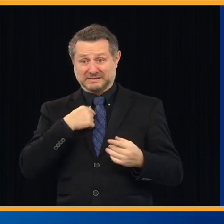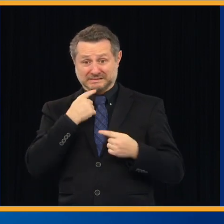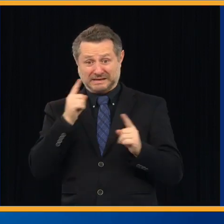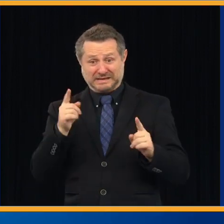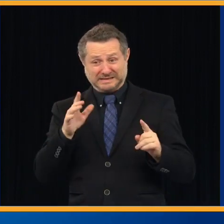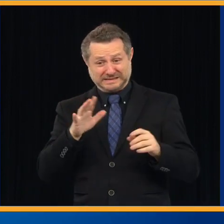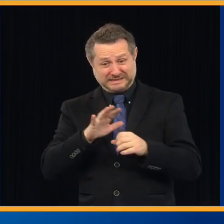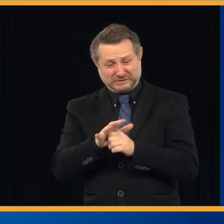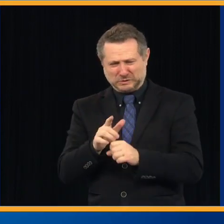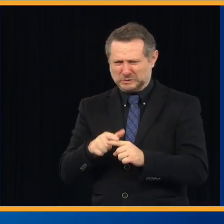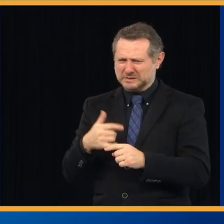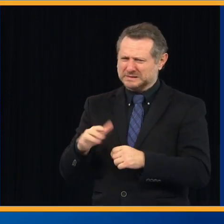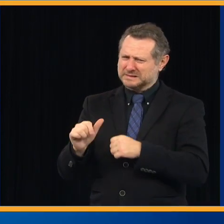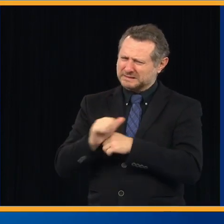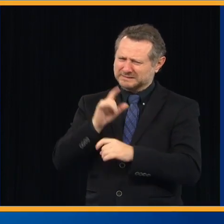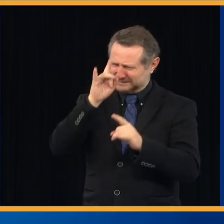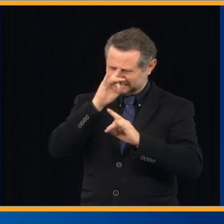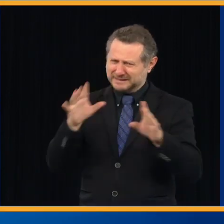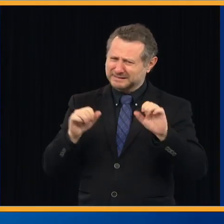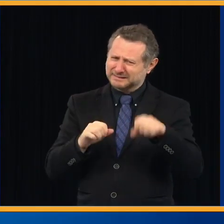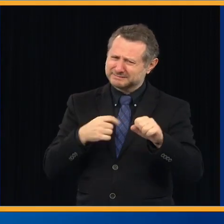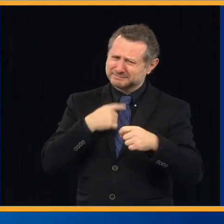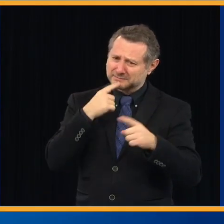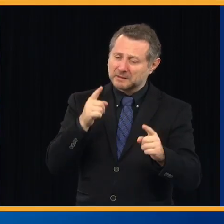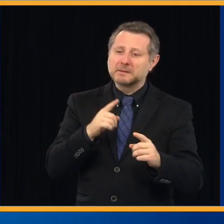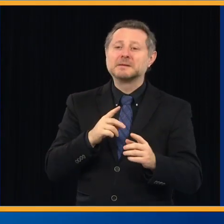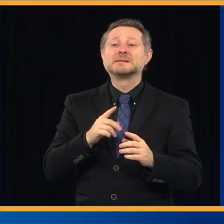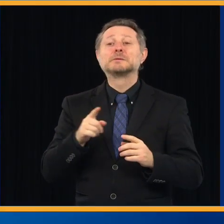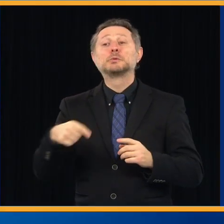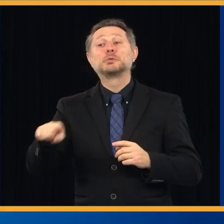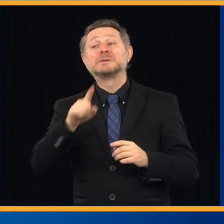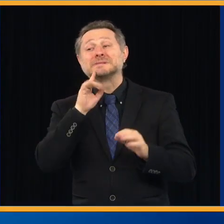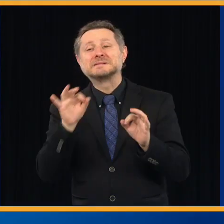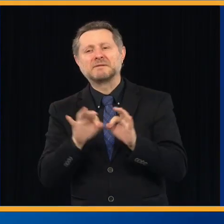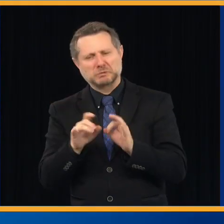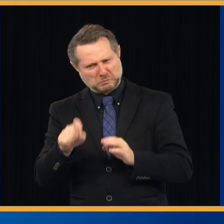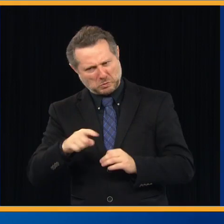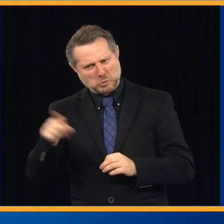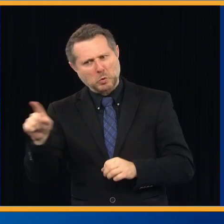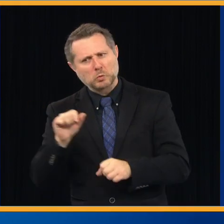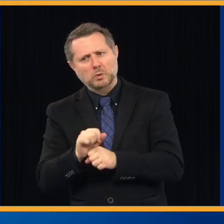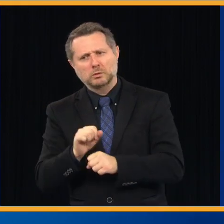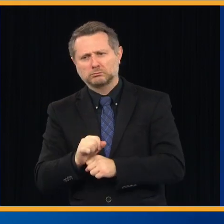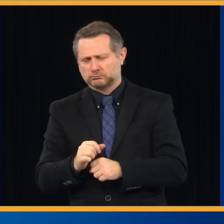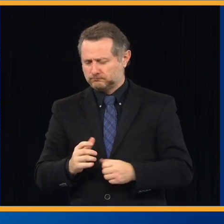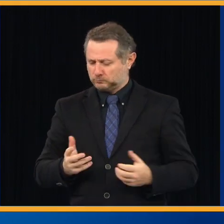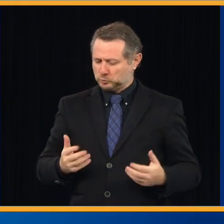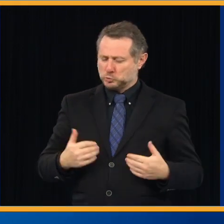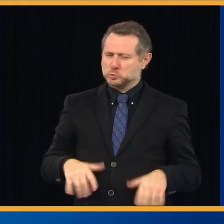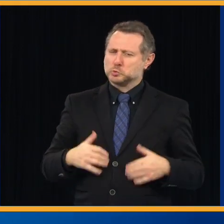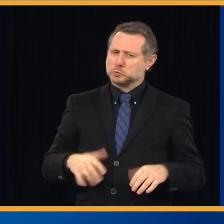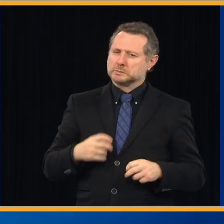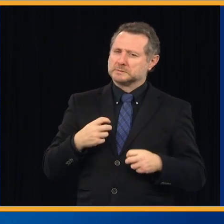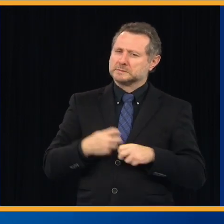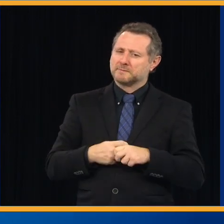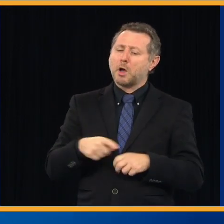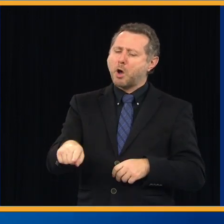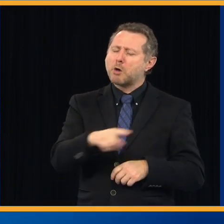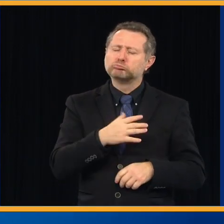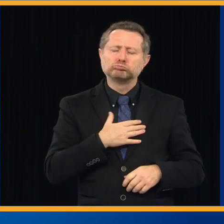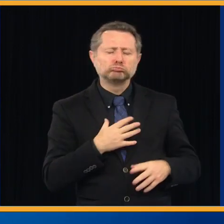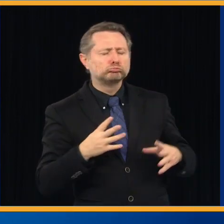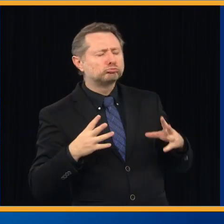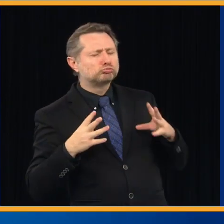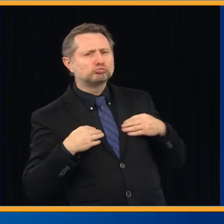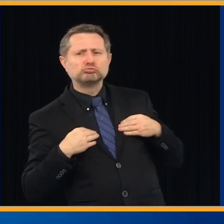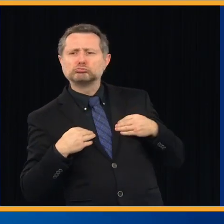situation was, the next breath was, but frontline workers, you have to show up. And they did. And they did.